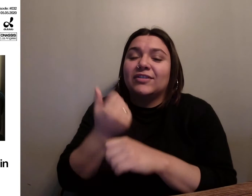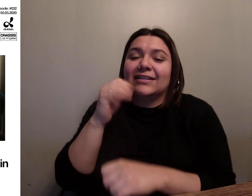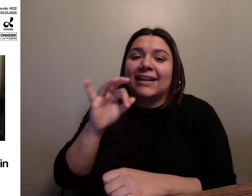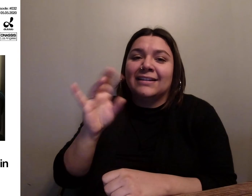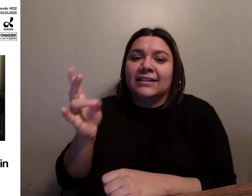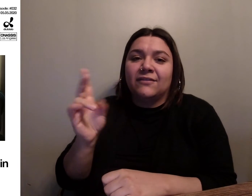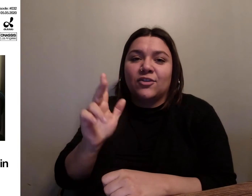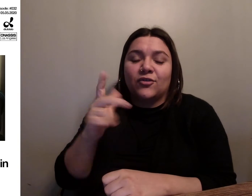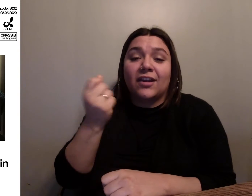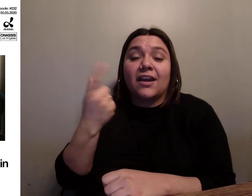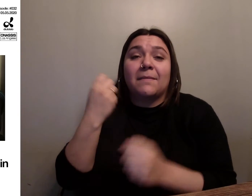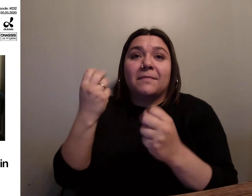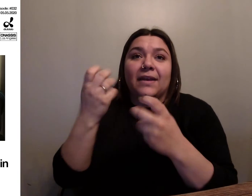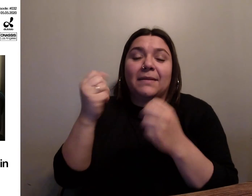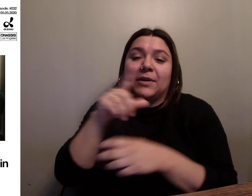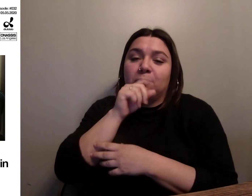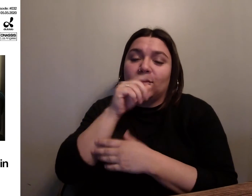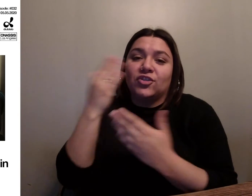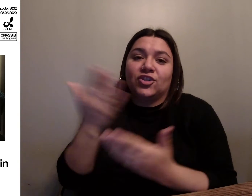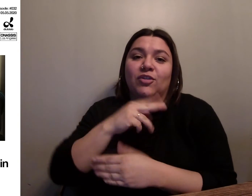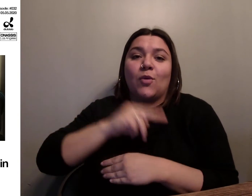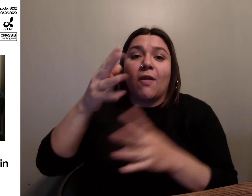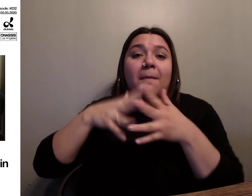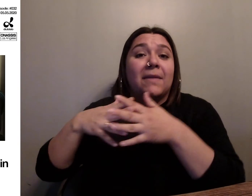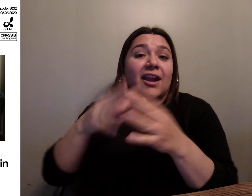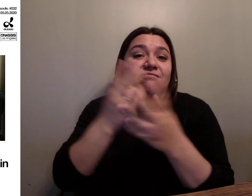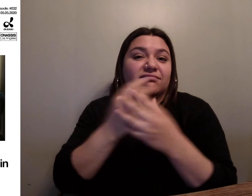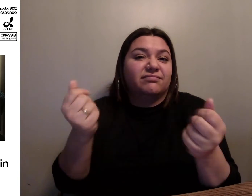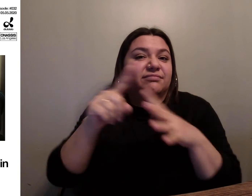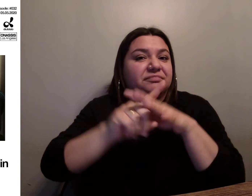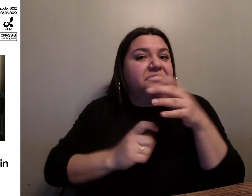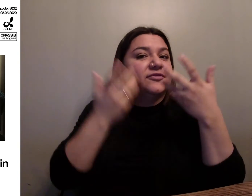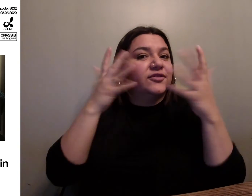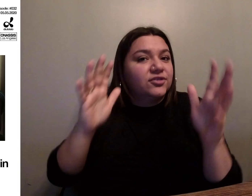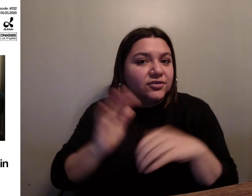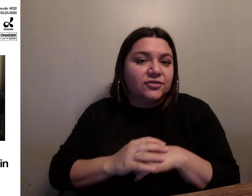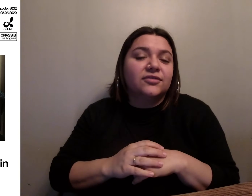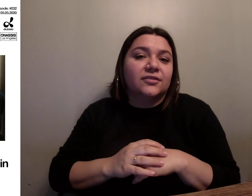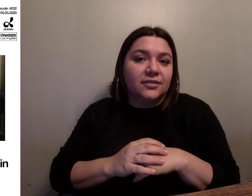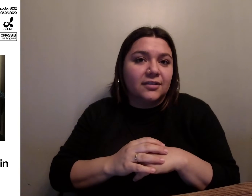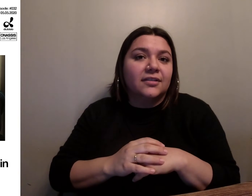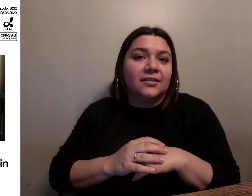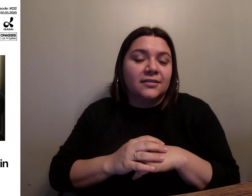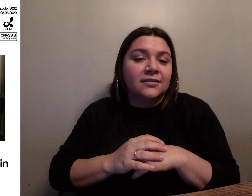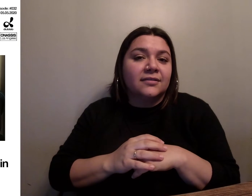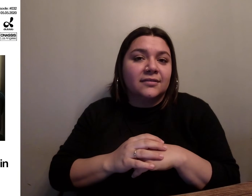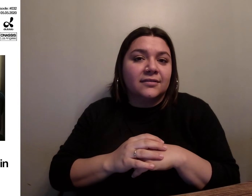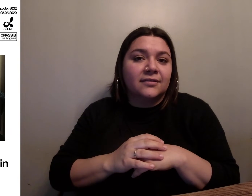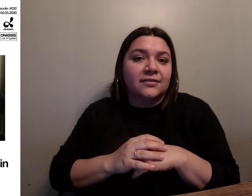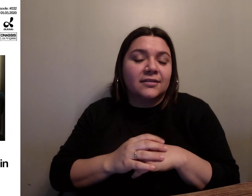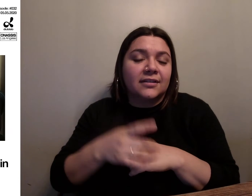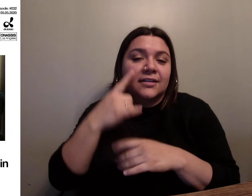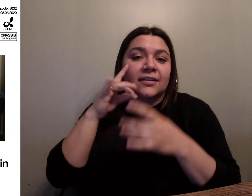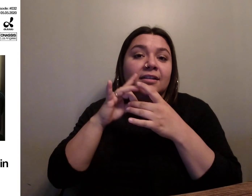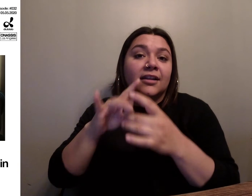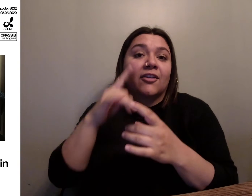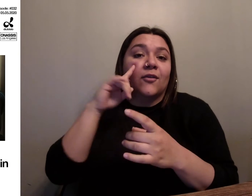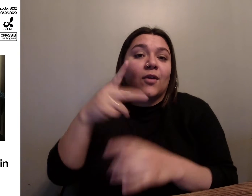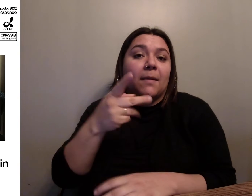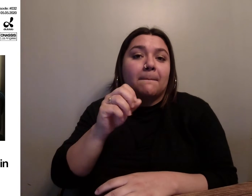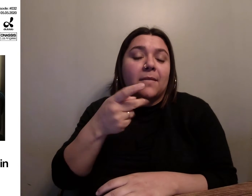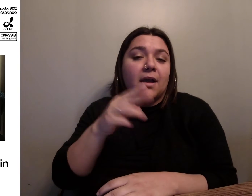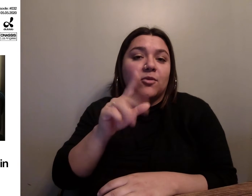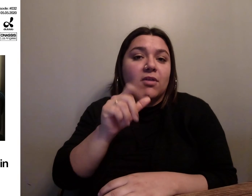In terms of populations and migration and the rest of the important issues